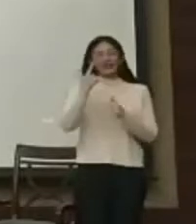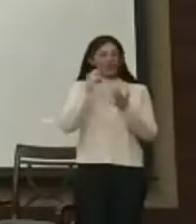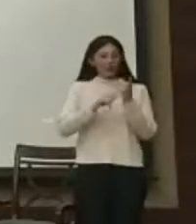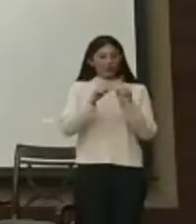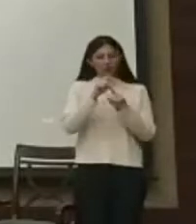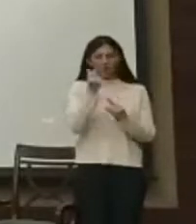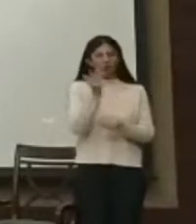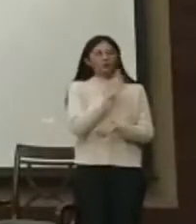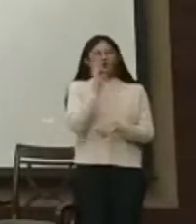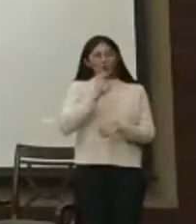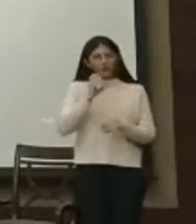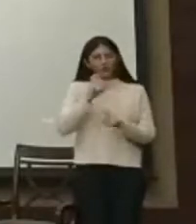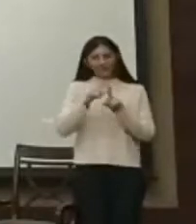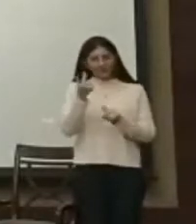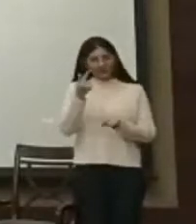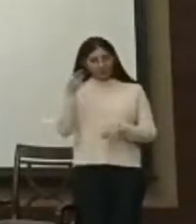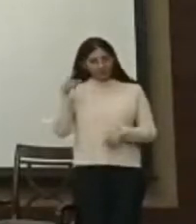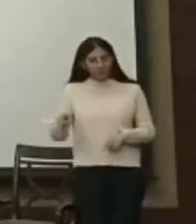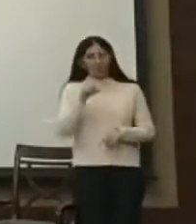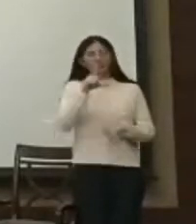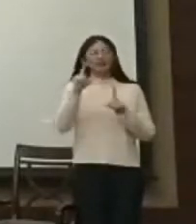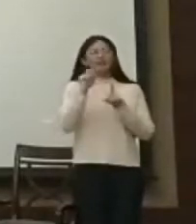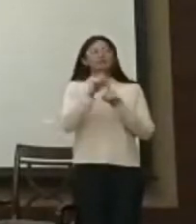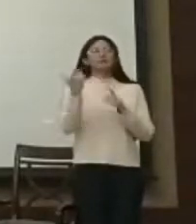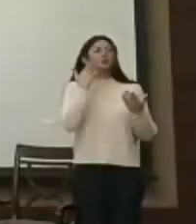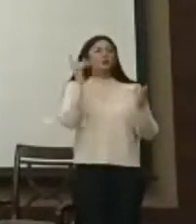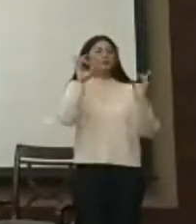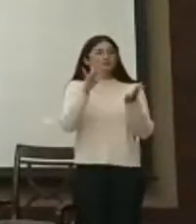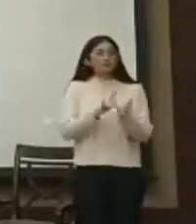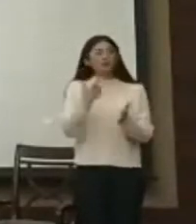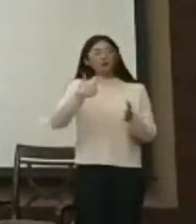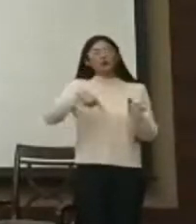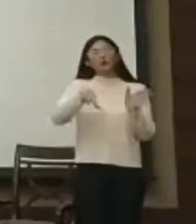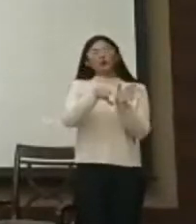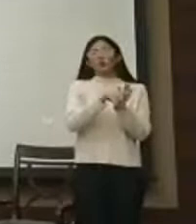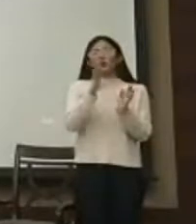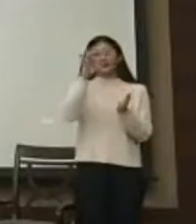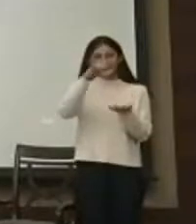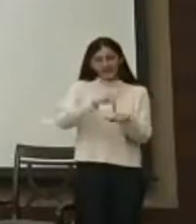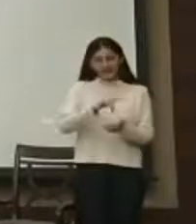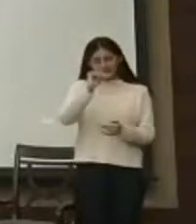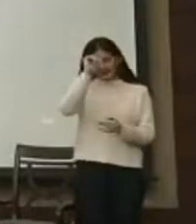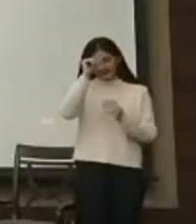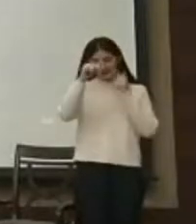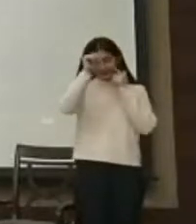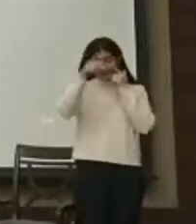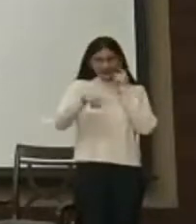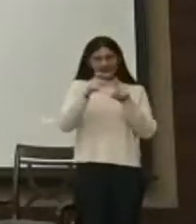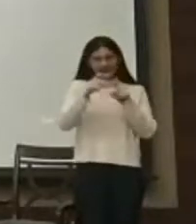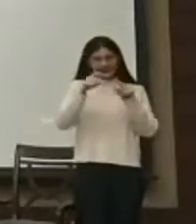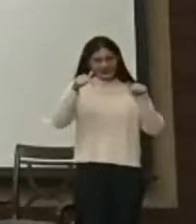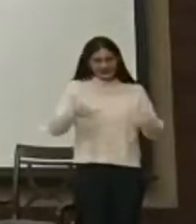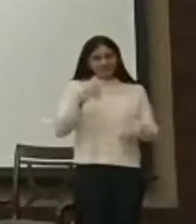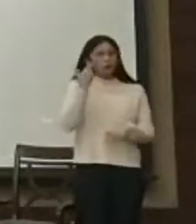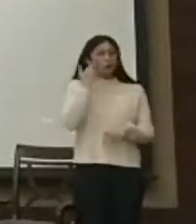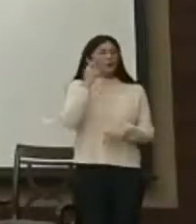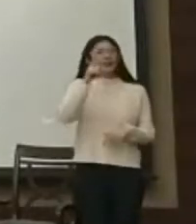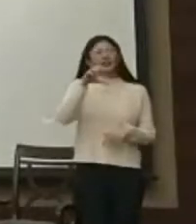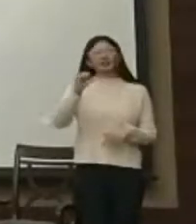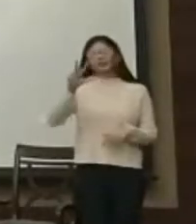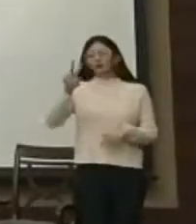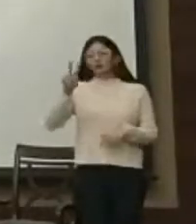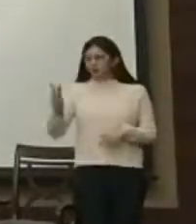of Delhi, and obtained LLB degree from the Campus Law Center, Faculty of Law, University of Delhi in 1982. He enrolled